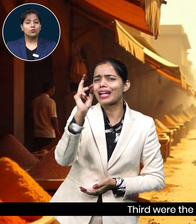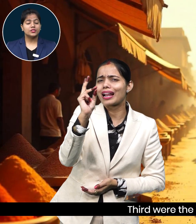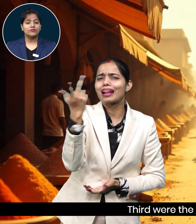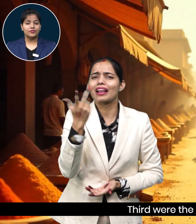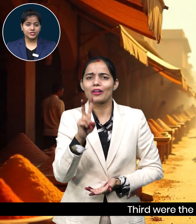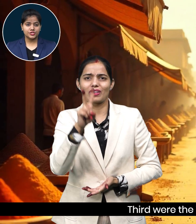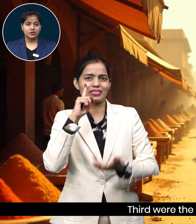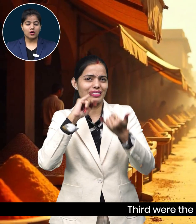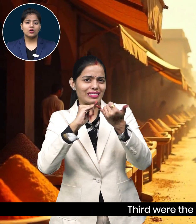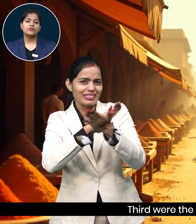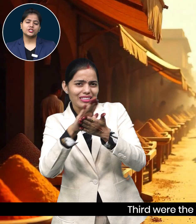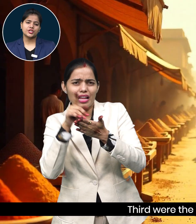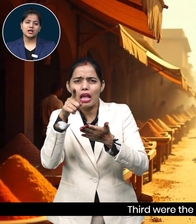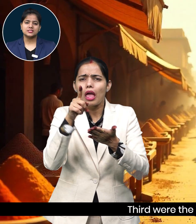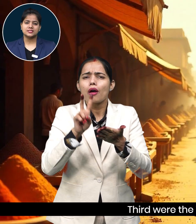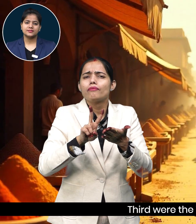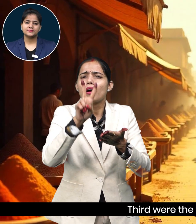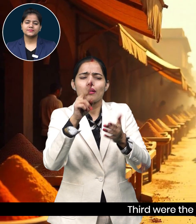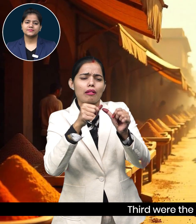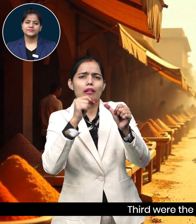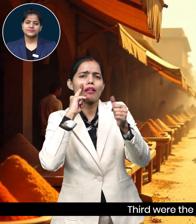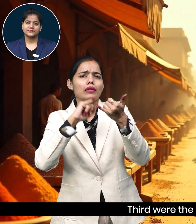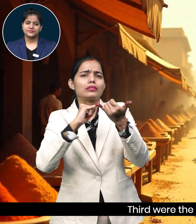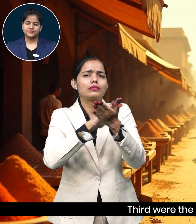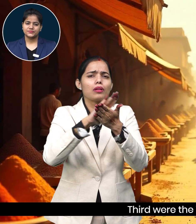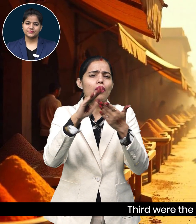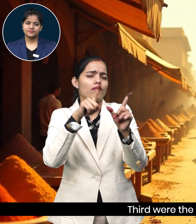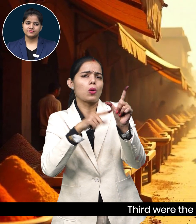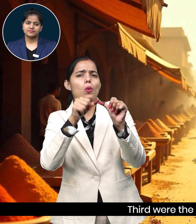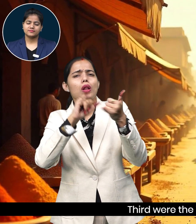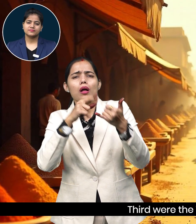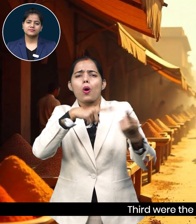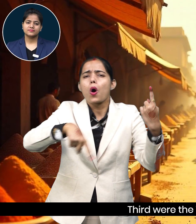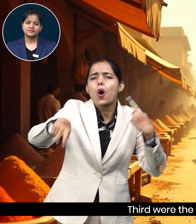Third were the Vish or Vaishyas.